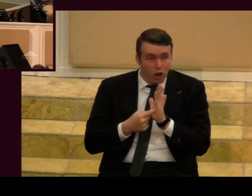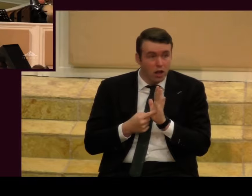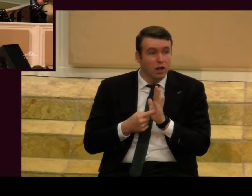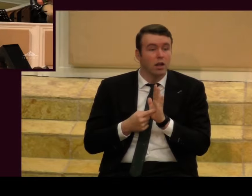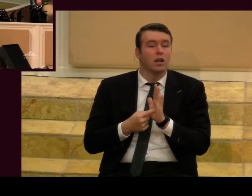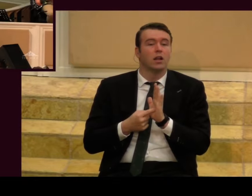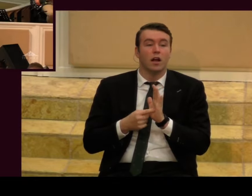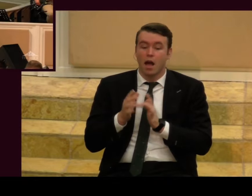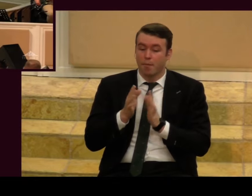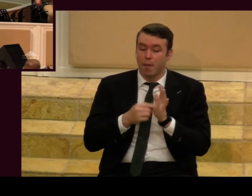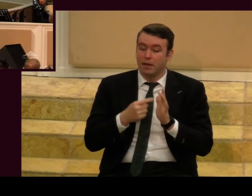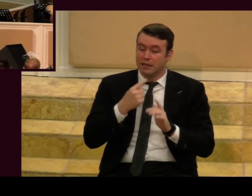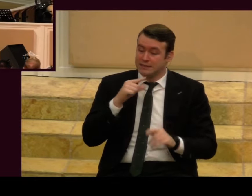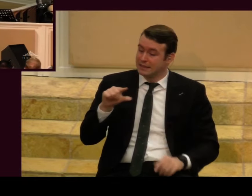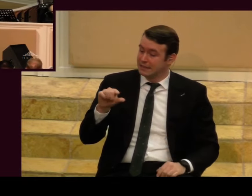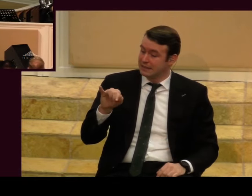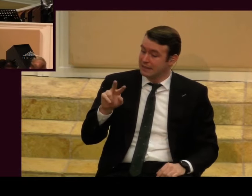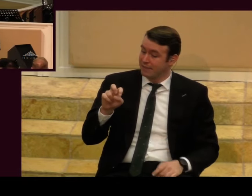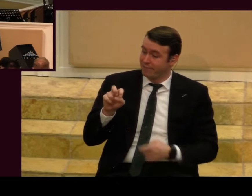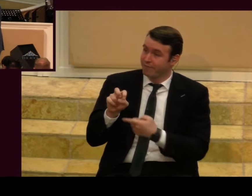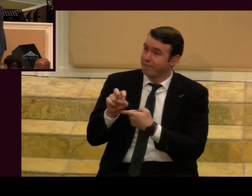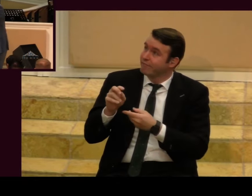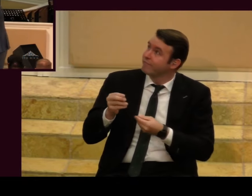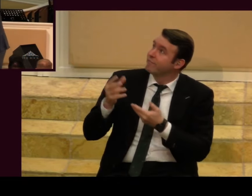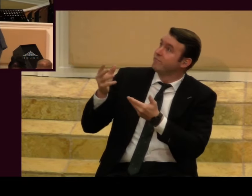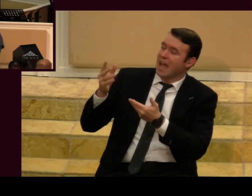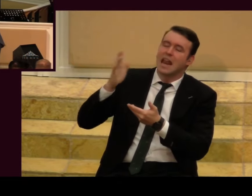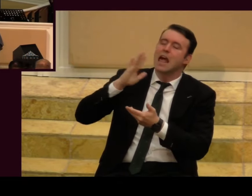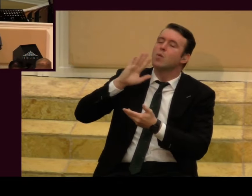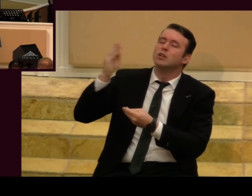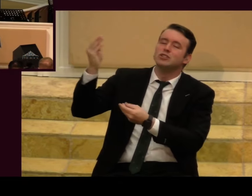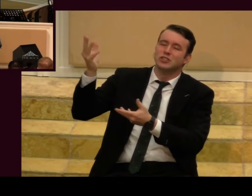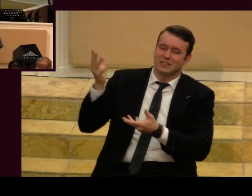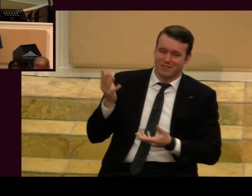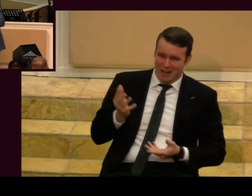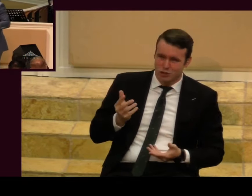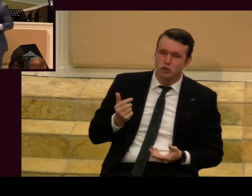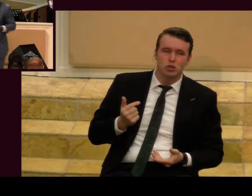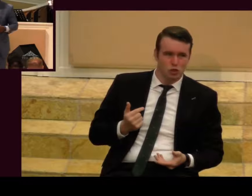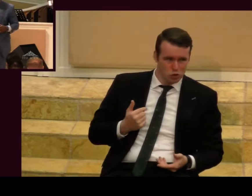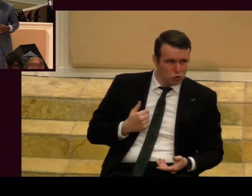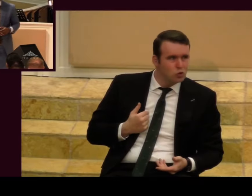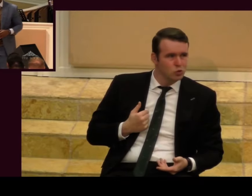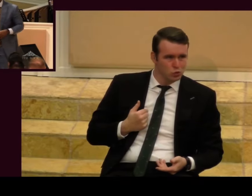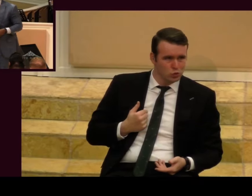Bible that says give and it shall be given unto you.